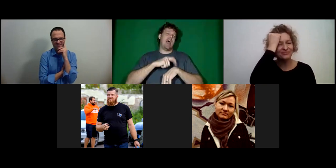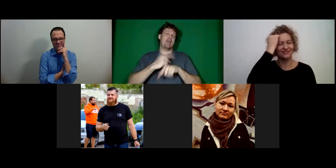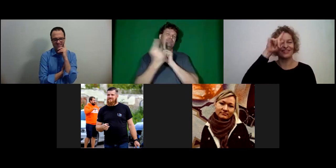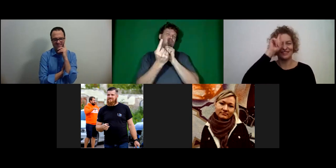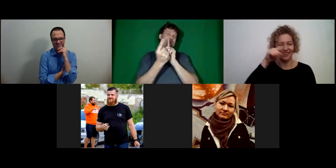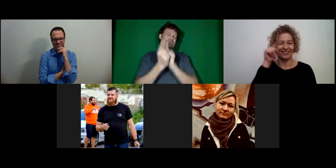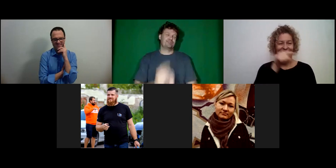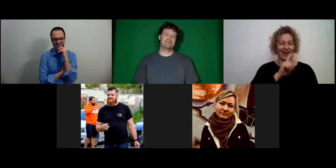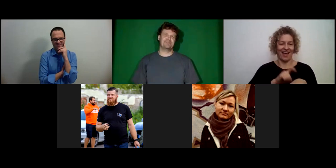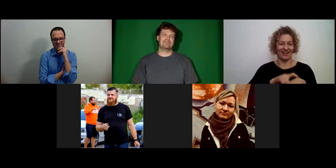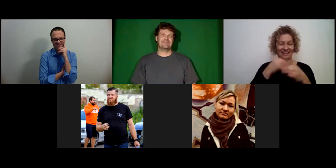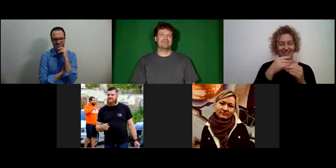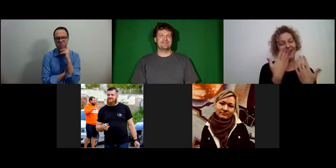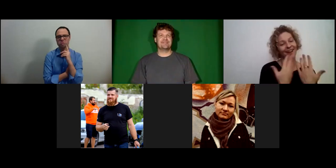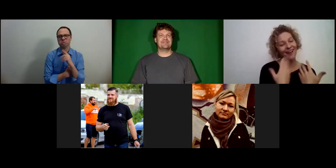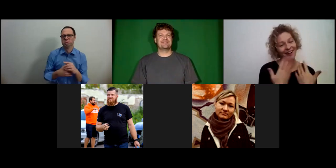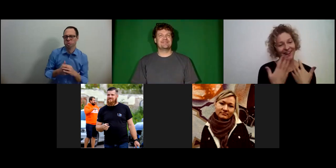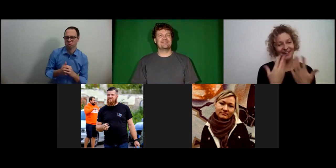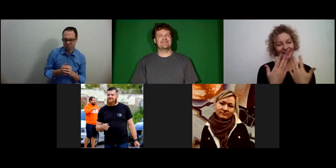all for giving me your time.